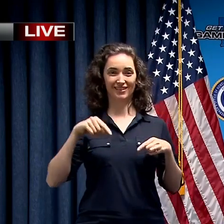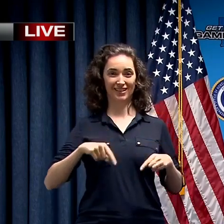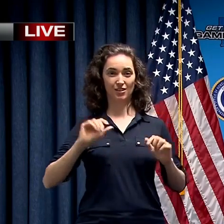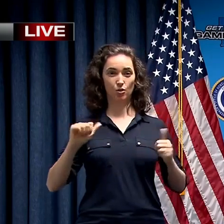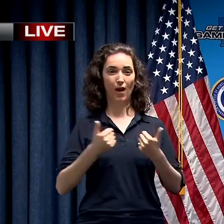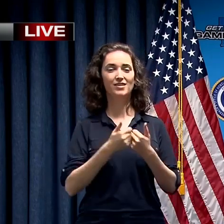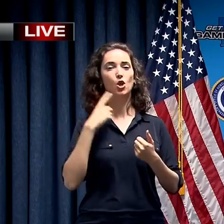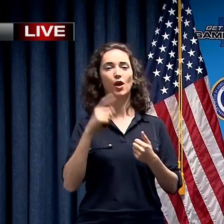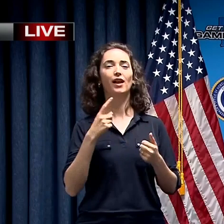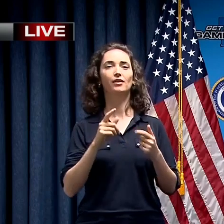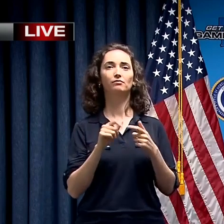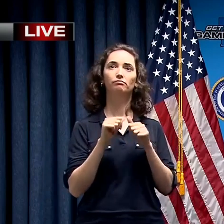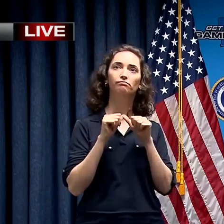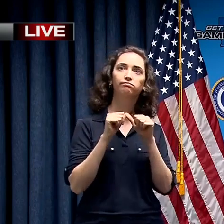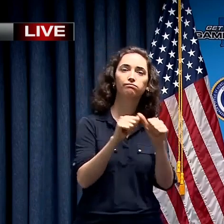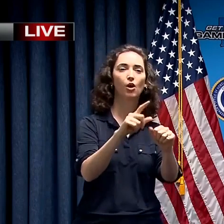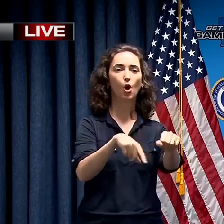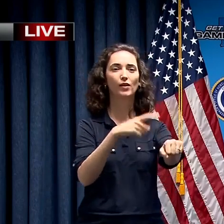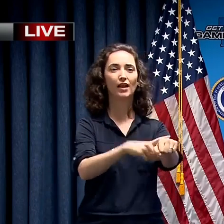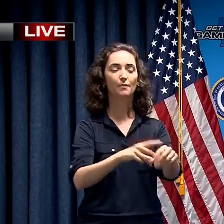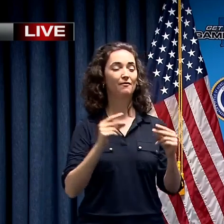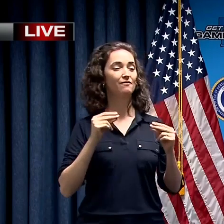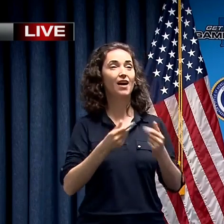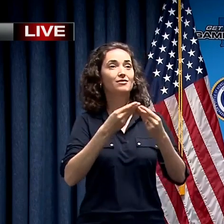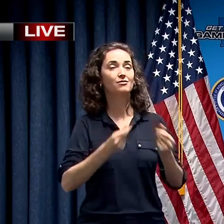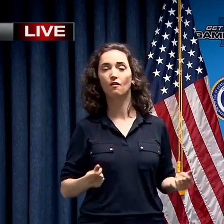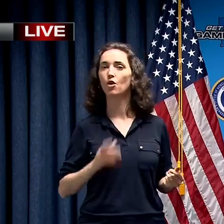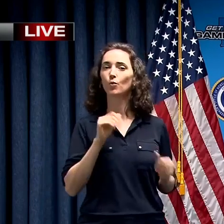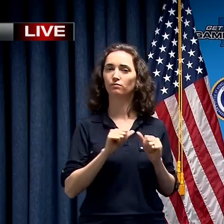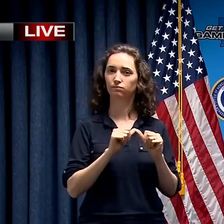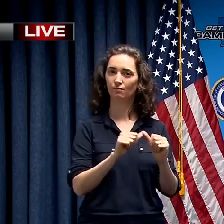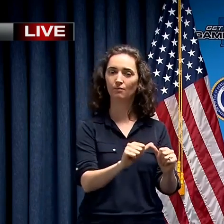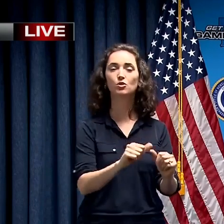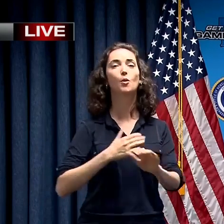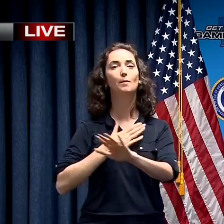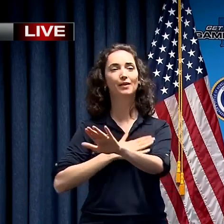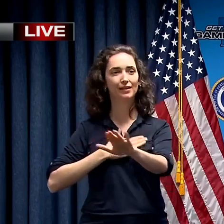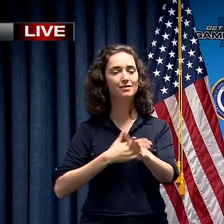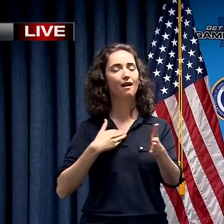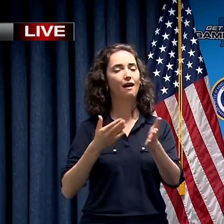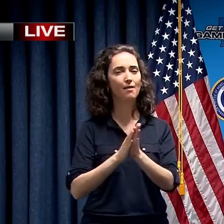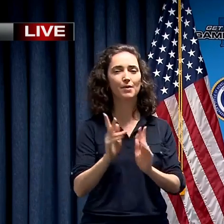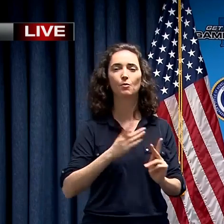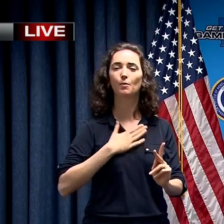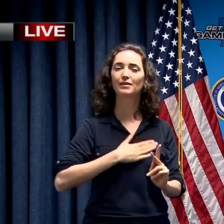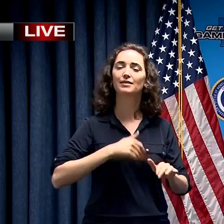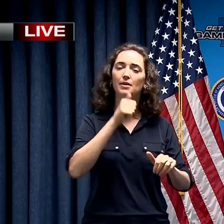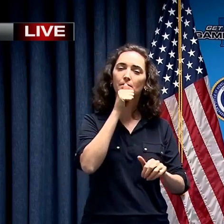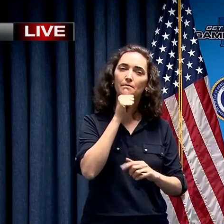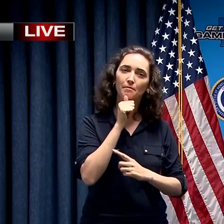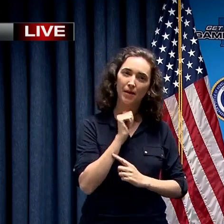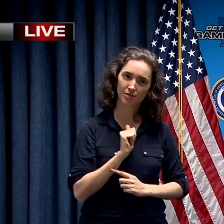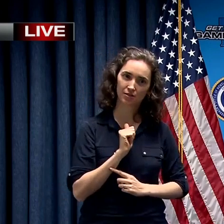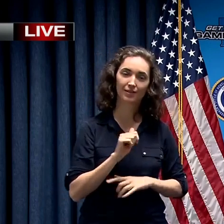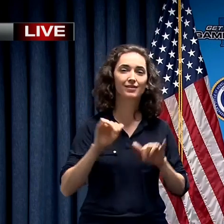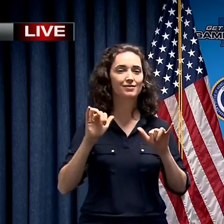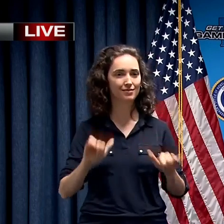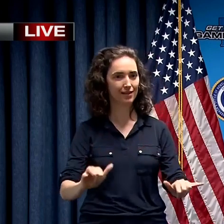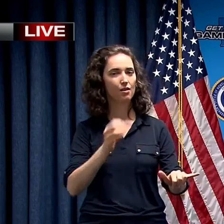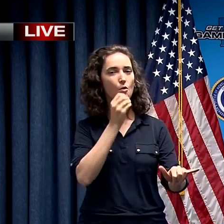again asking people to be patient, to stay in their homes and take the stay-at-home order